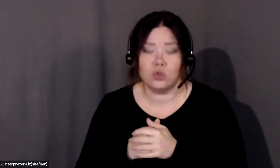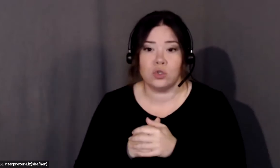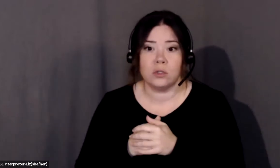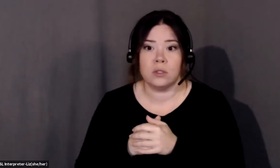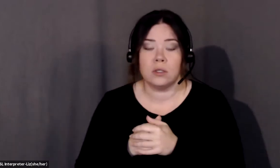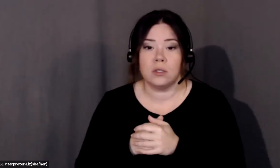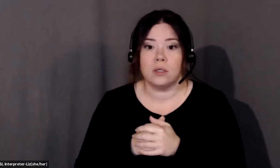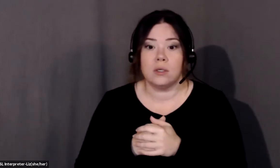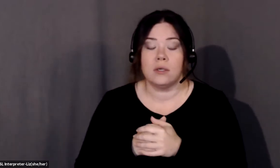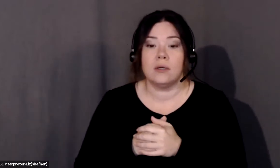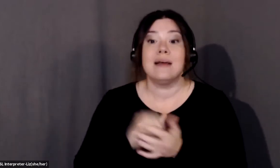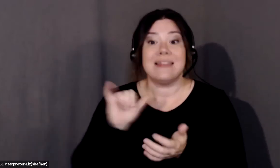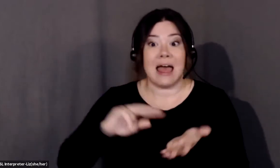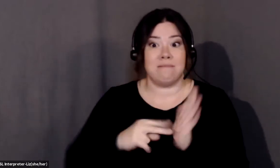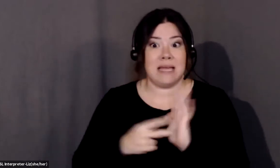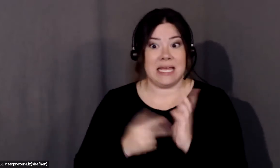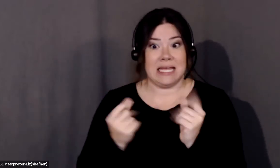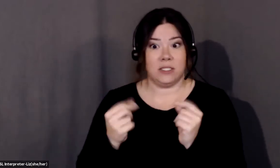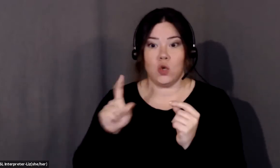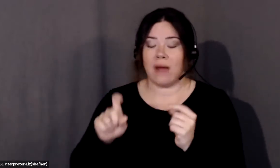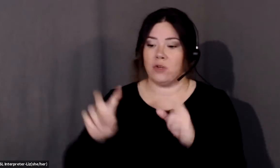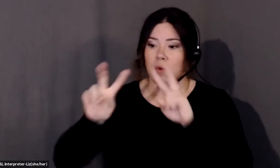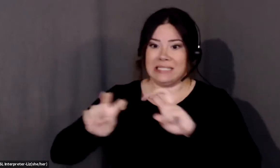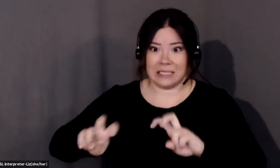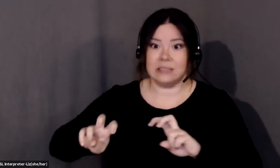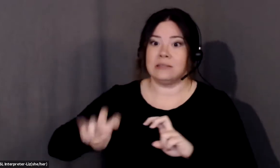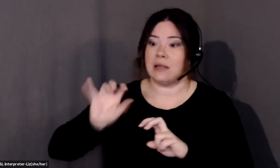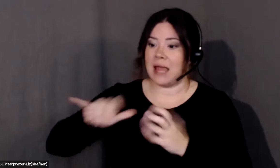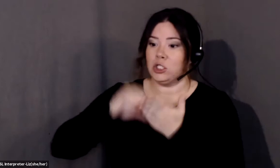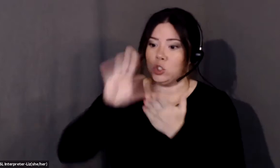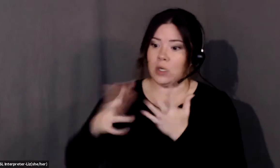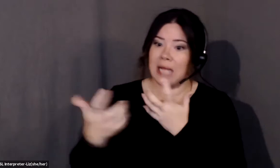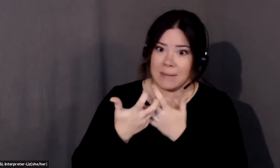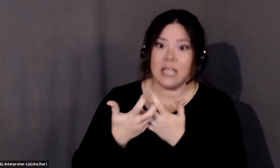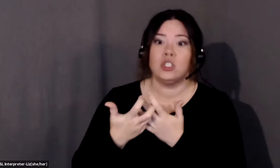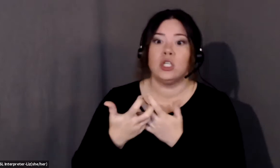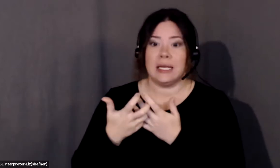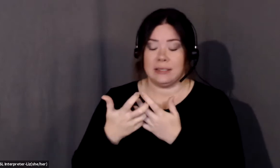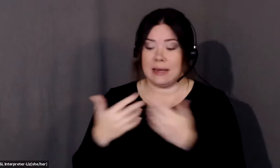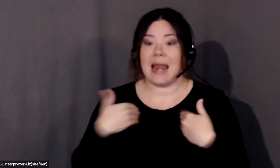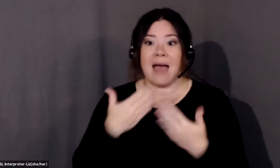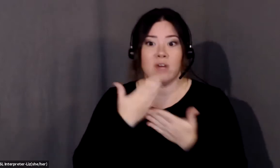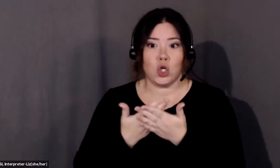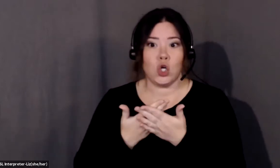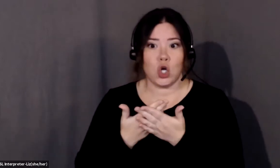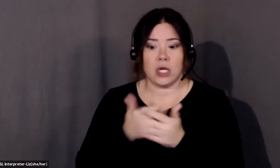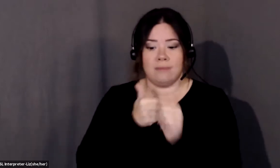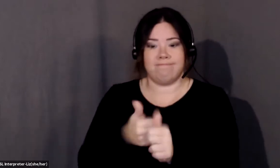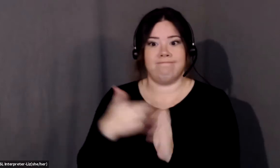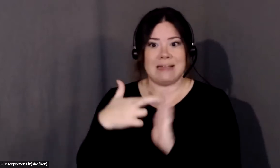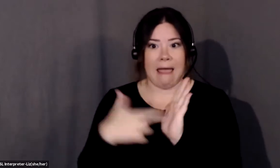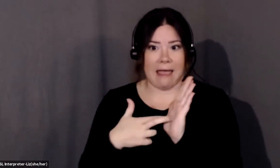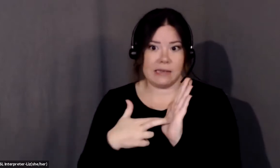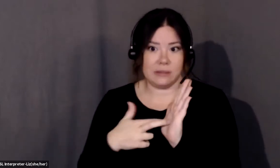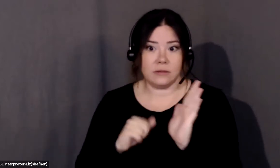student accommodation, an accommodation denial guide can come into play.